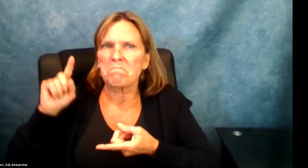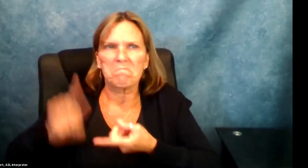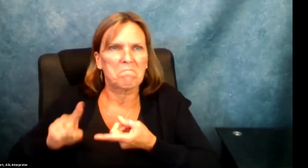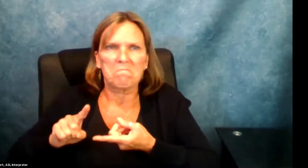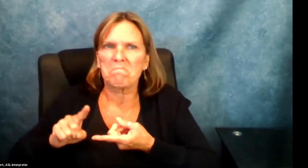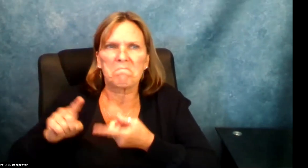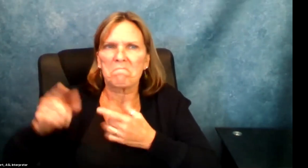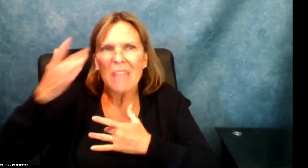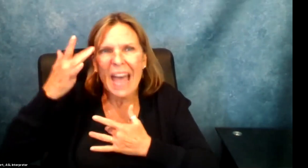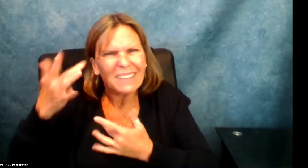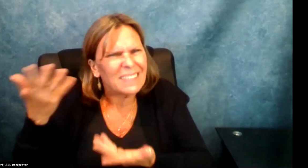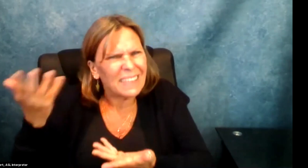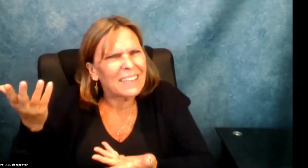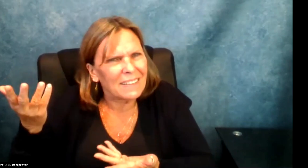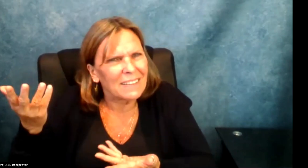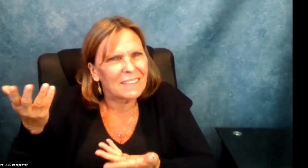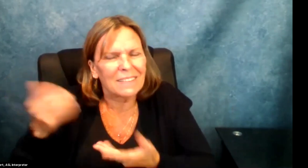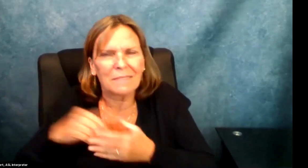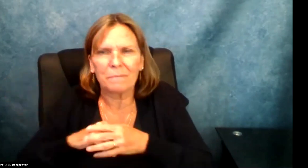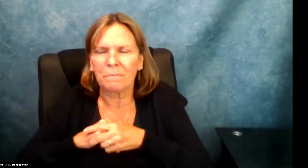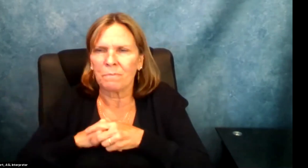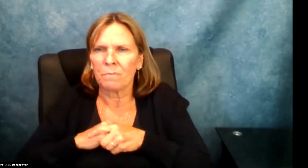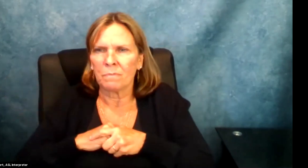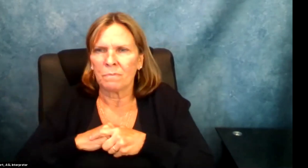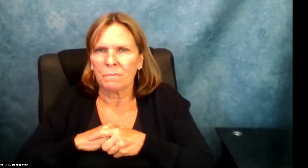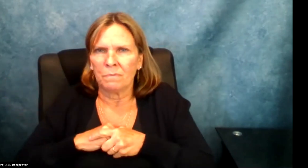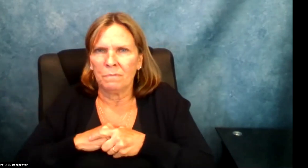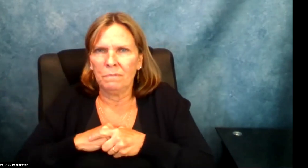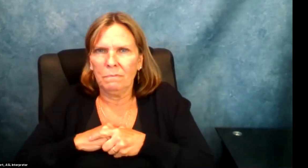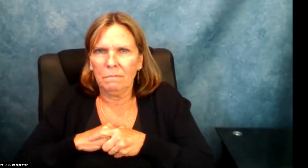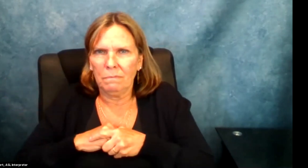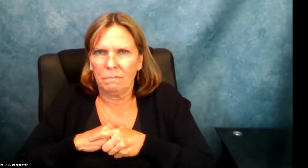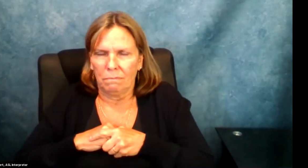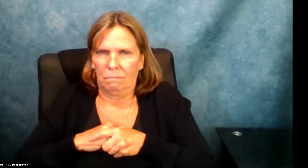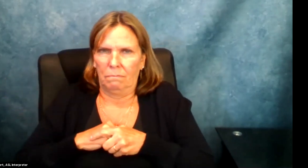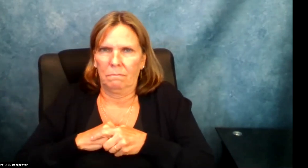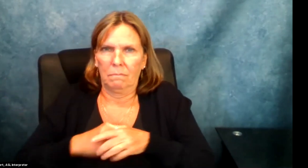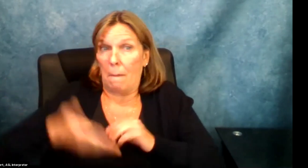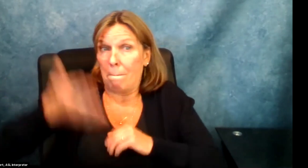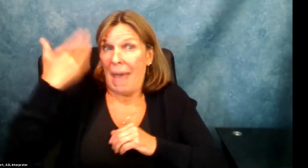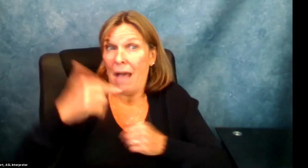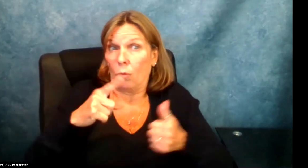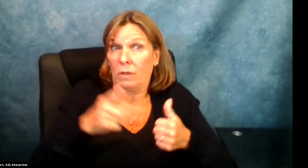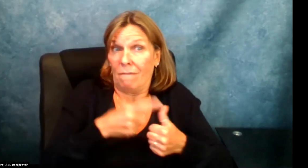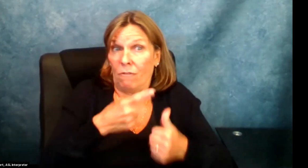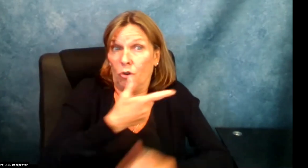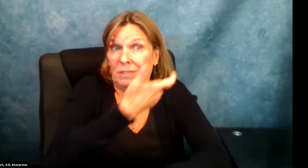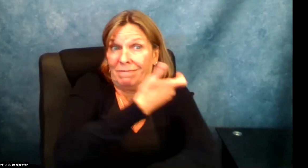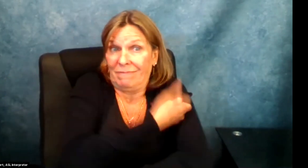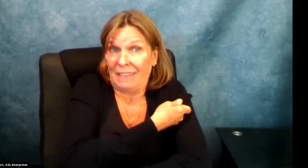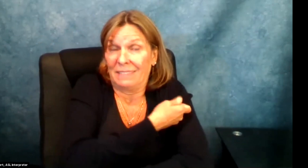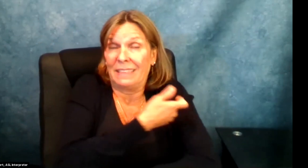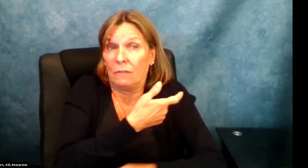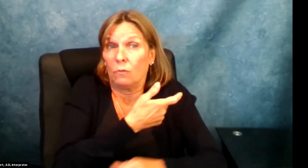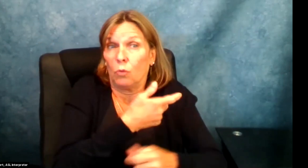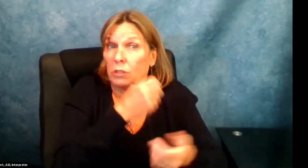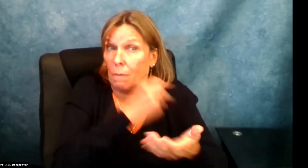it seems that, well, when the vaccine first was approved, we weren't sure if they were less likely to